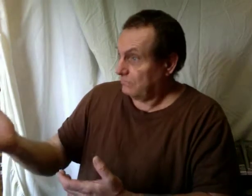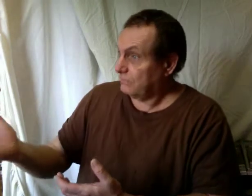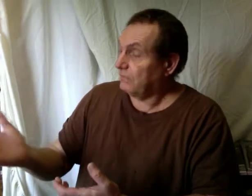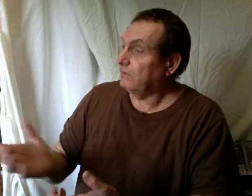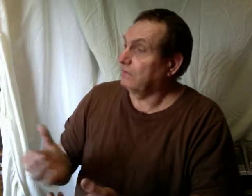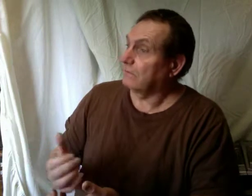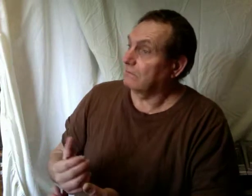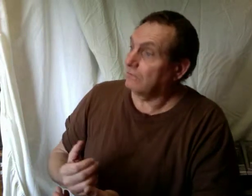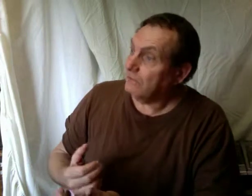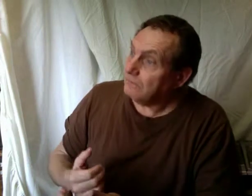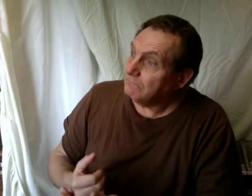So